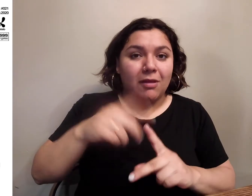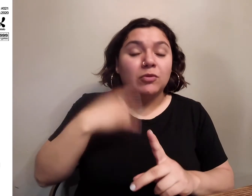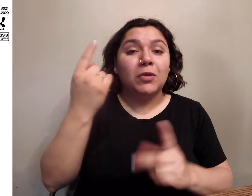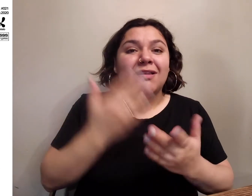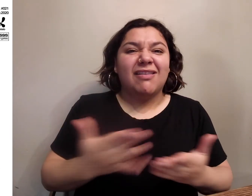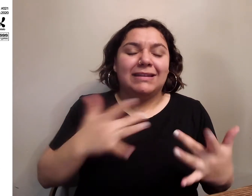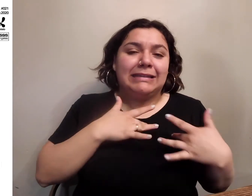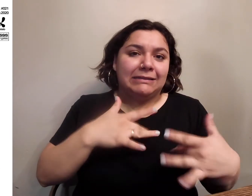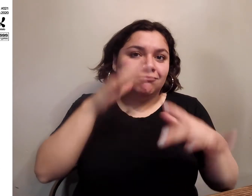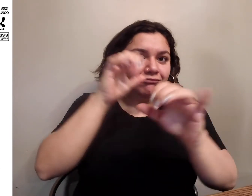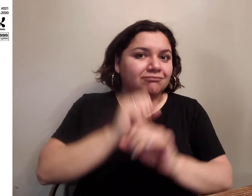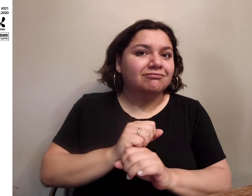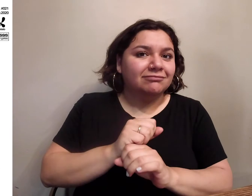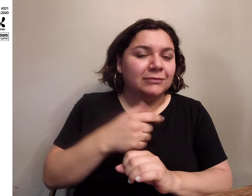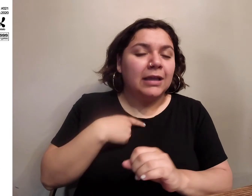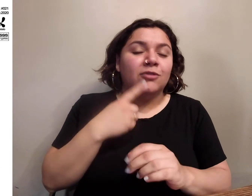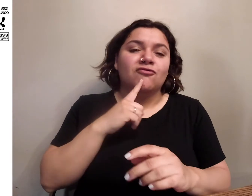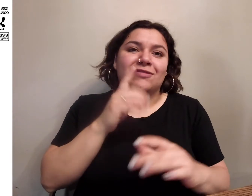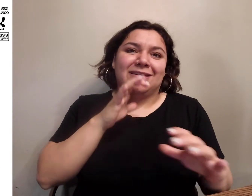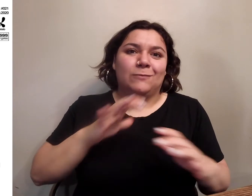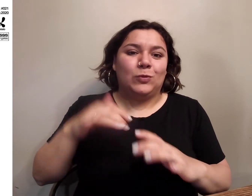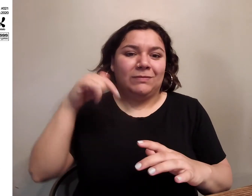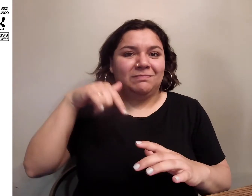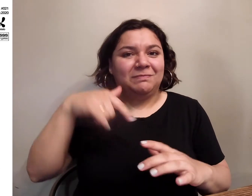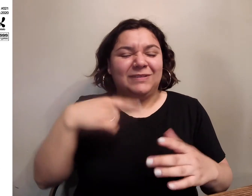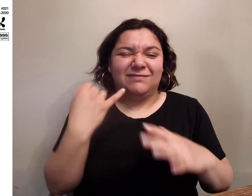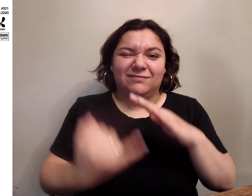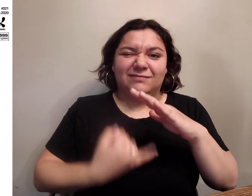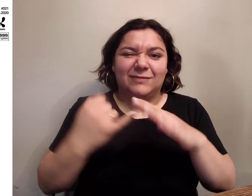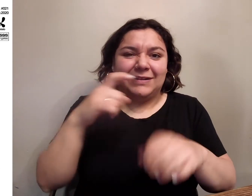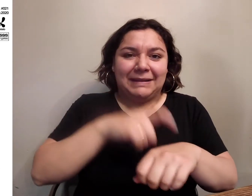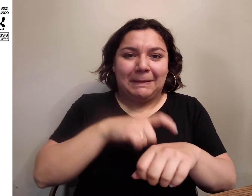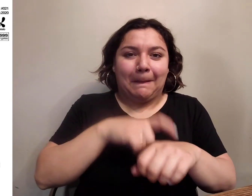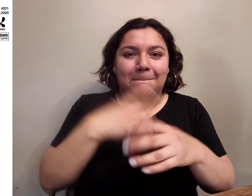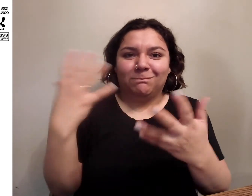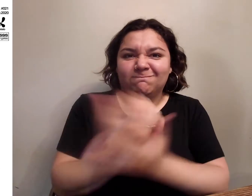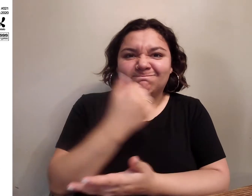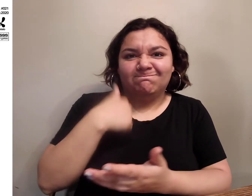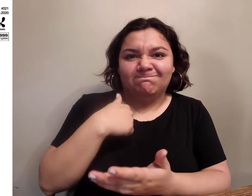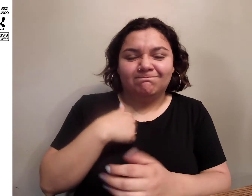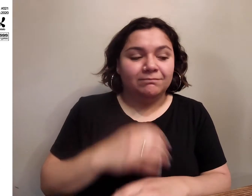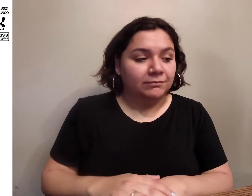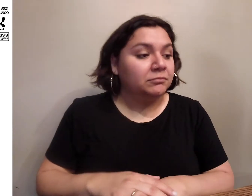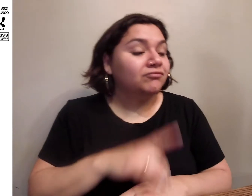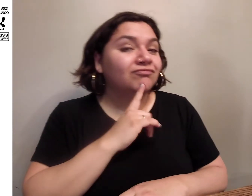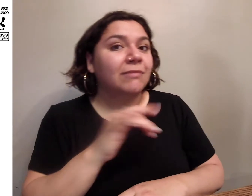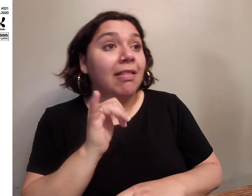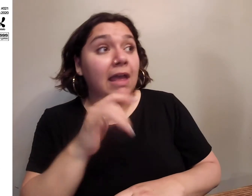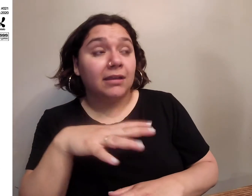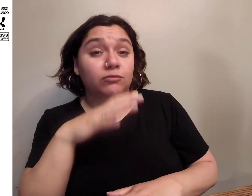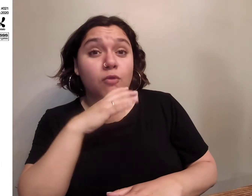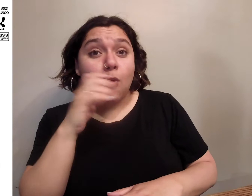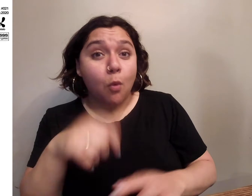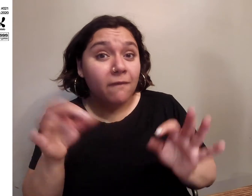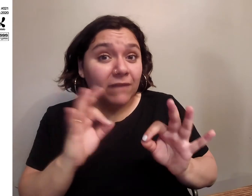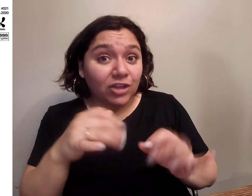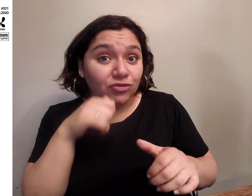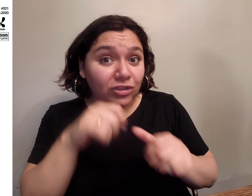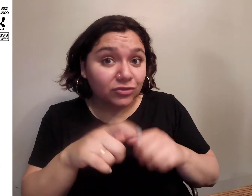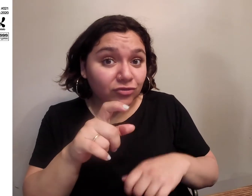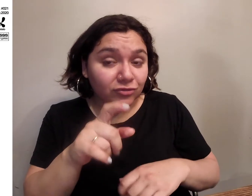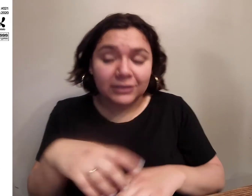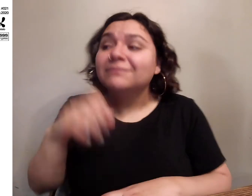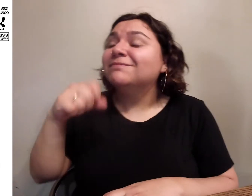I'm using this quarantine time to do. Letters as in old-fashioned letters.